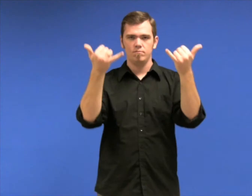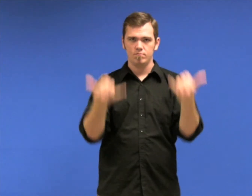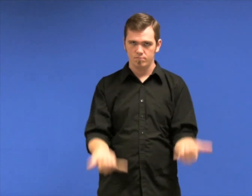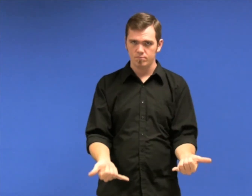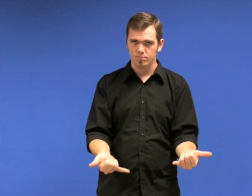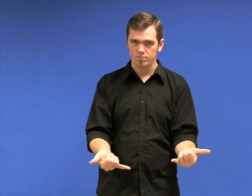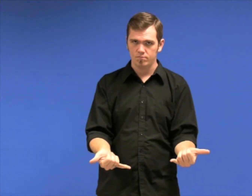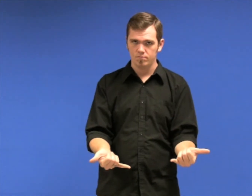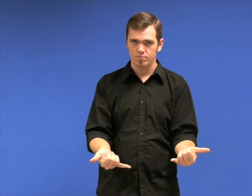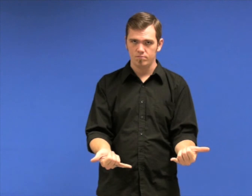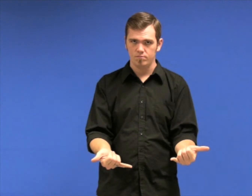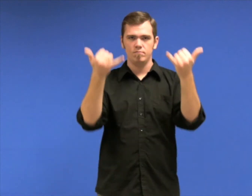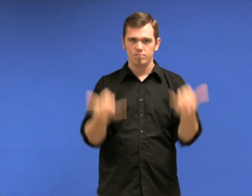for now. There's now,